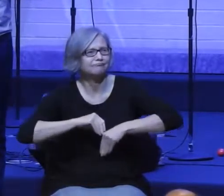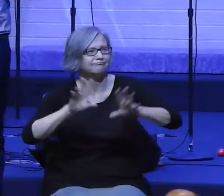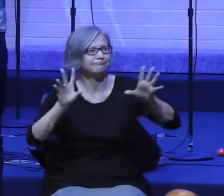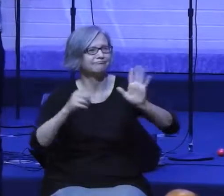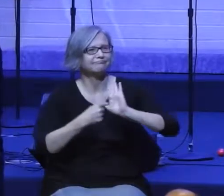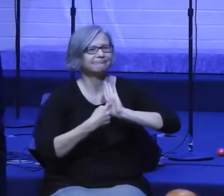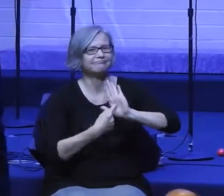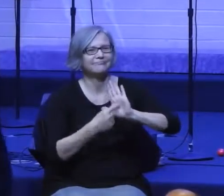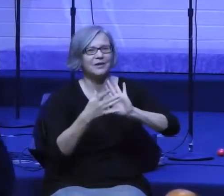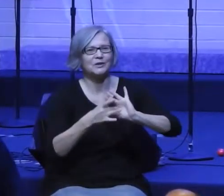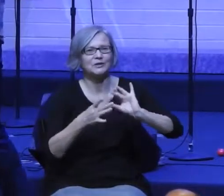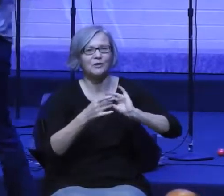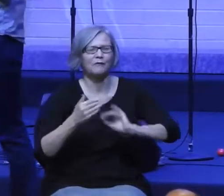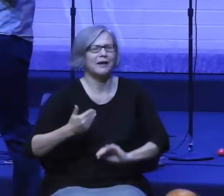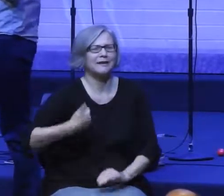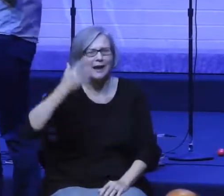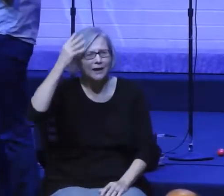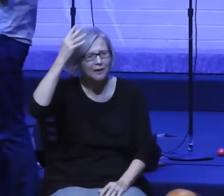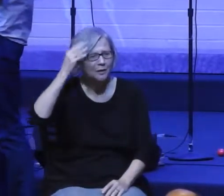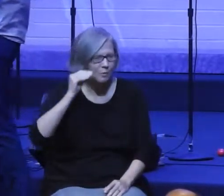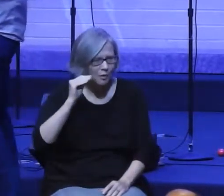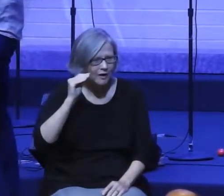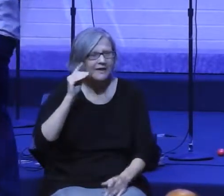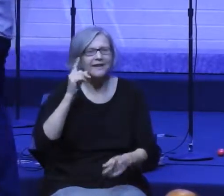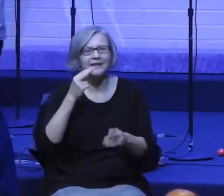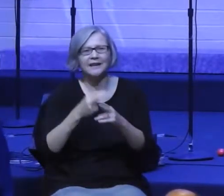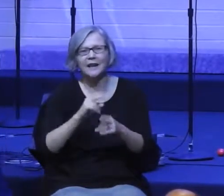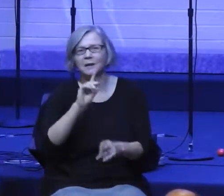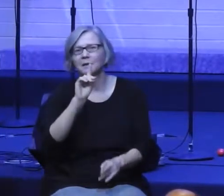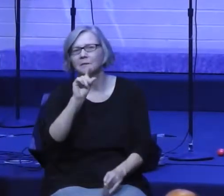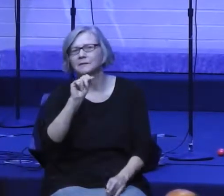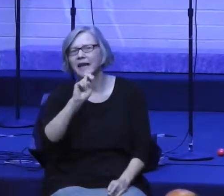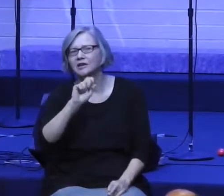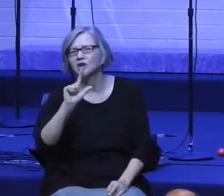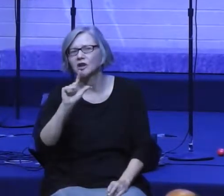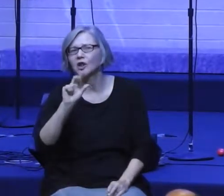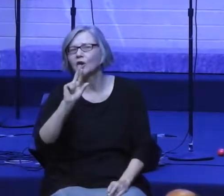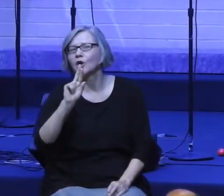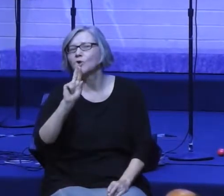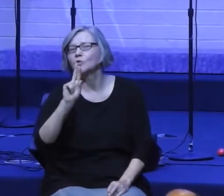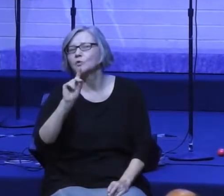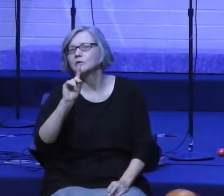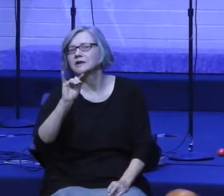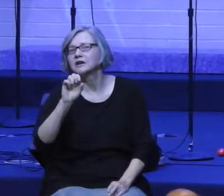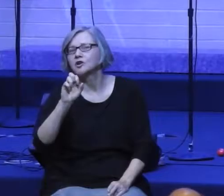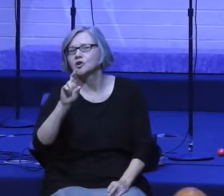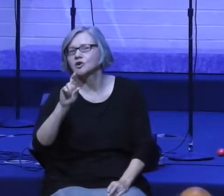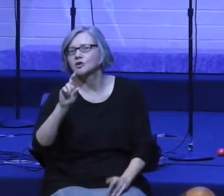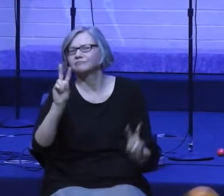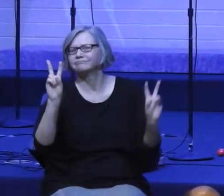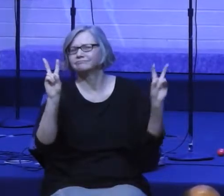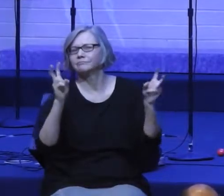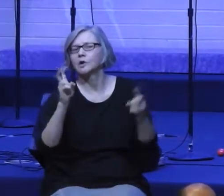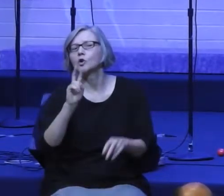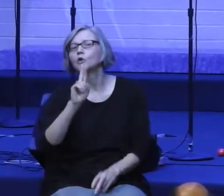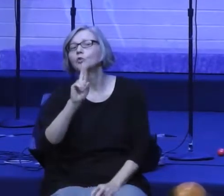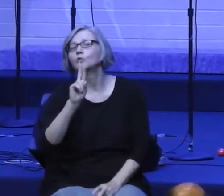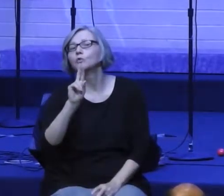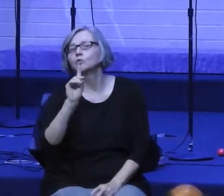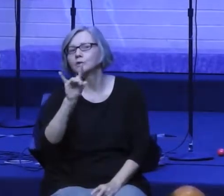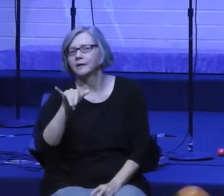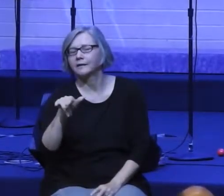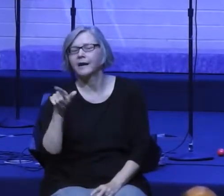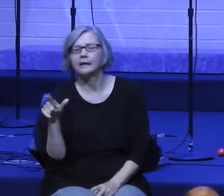released. Story of this young boy named Daniel Rudiger, who went by Rudy for short, and Daniel was dreamed